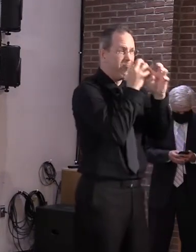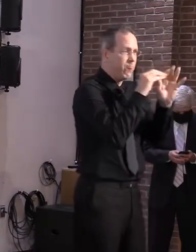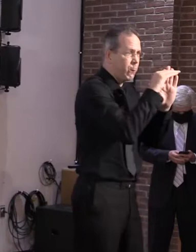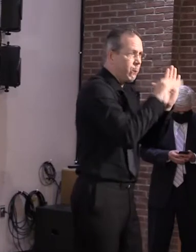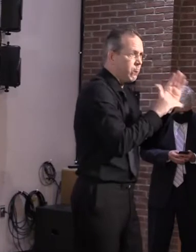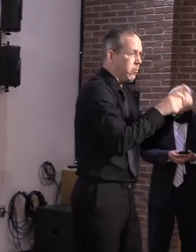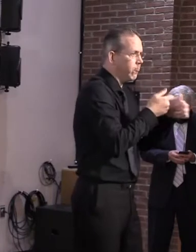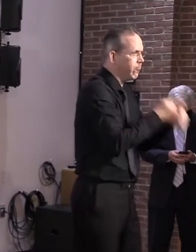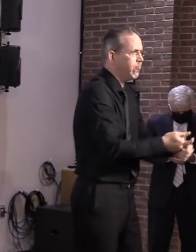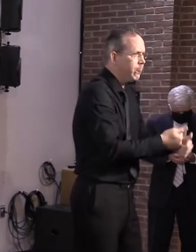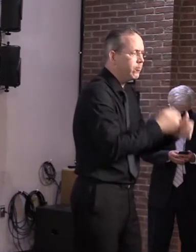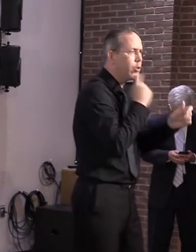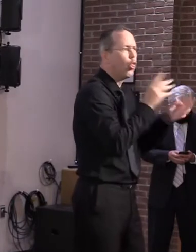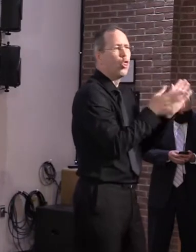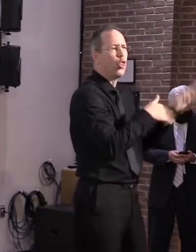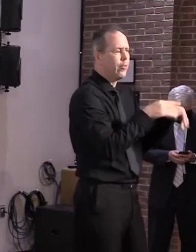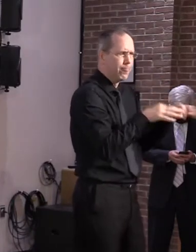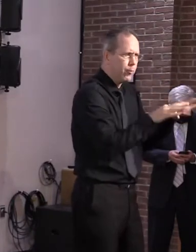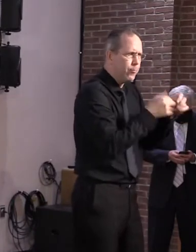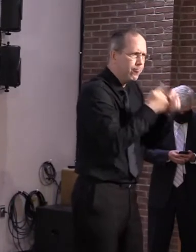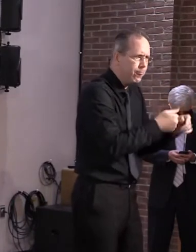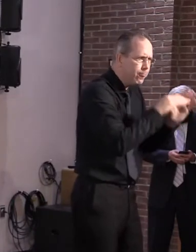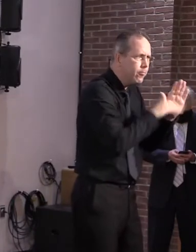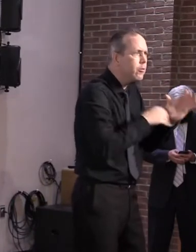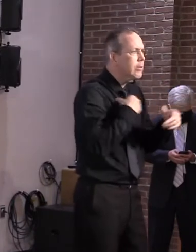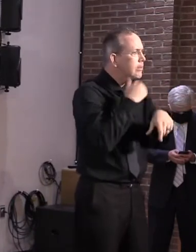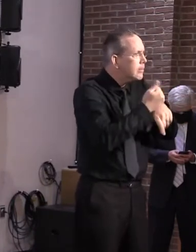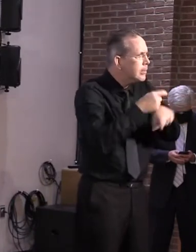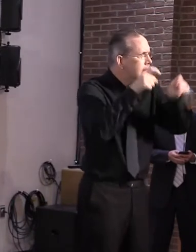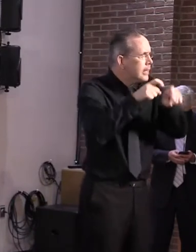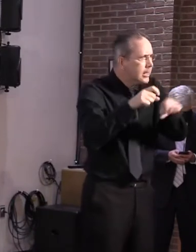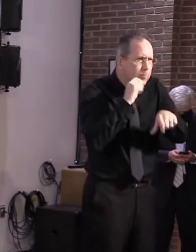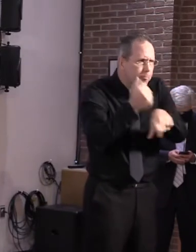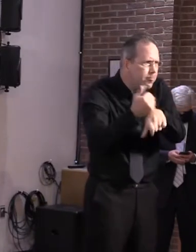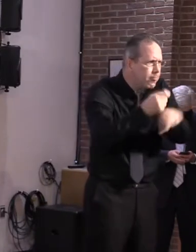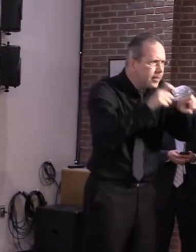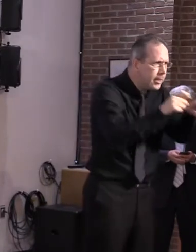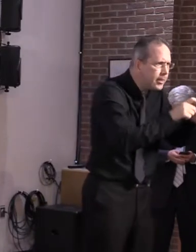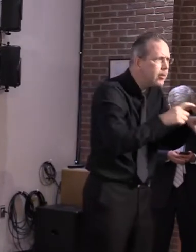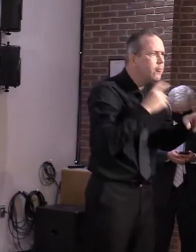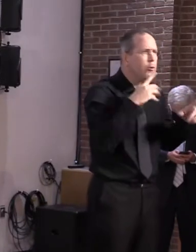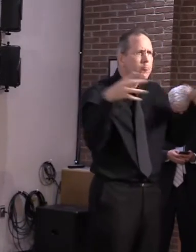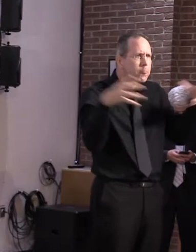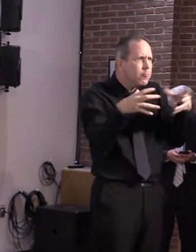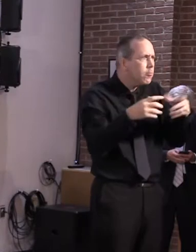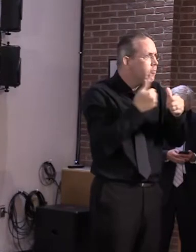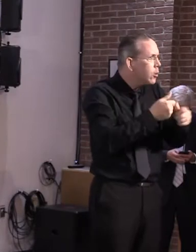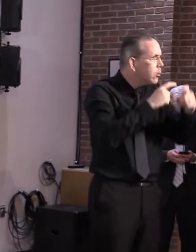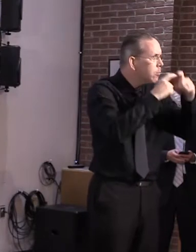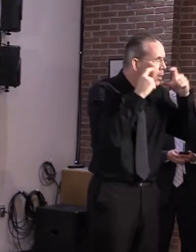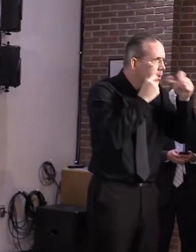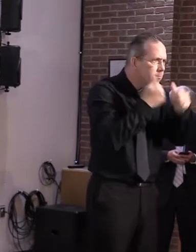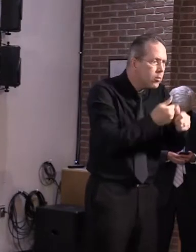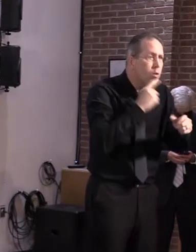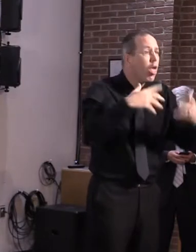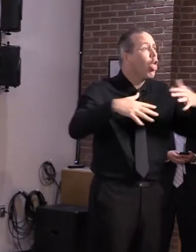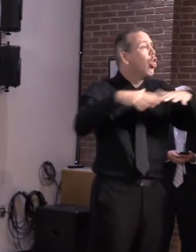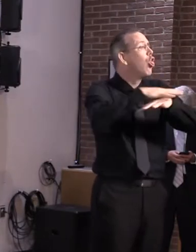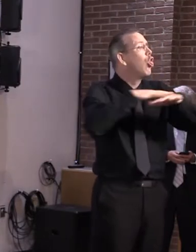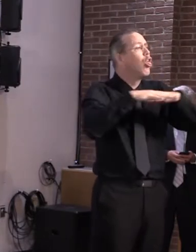from quarantining and testing to facial coverings, limited gathering sizes, staggered dining times, and much